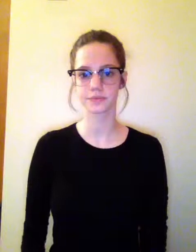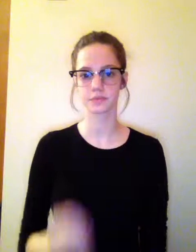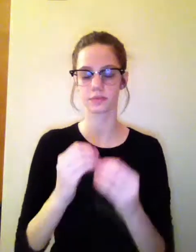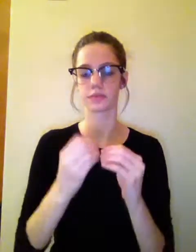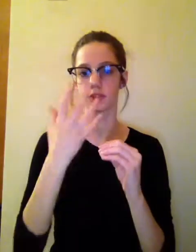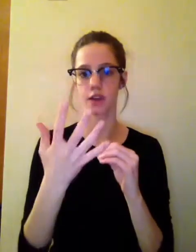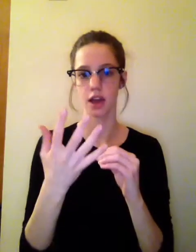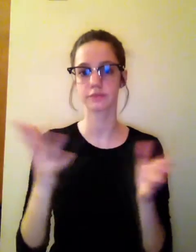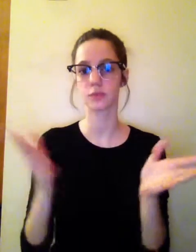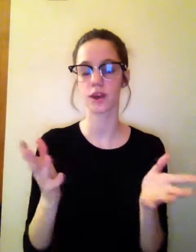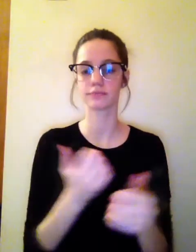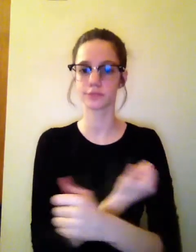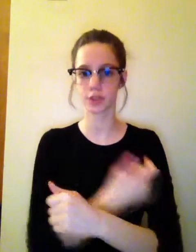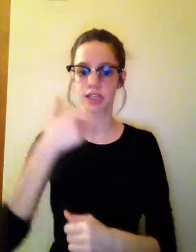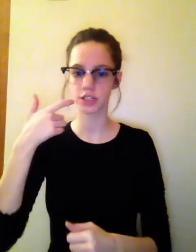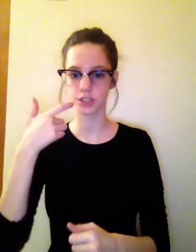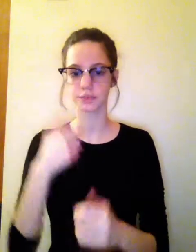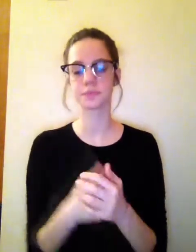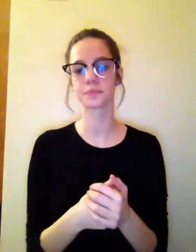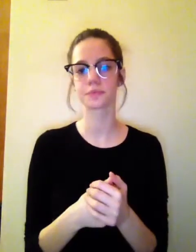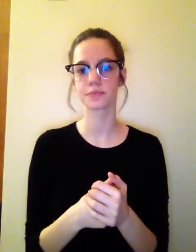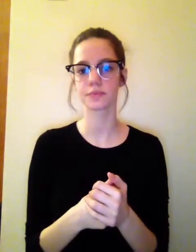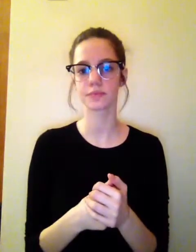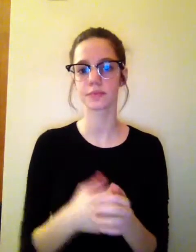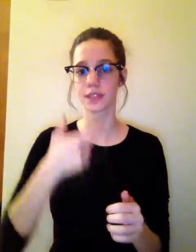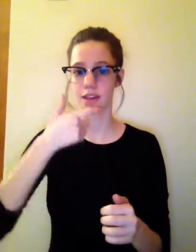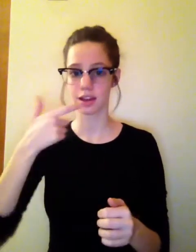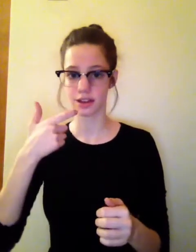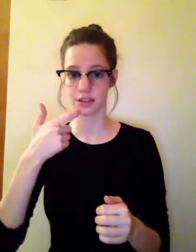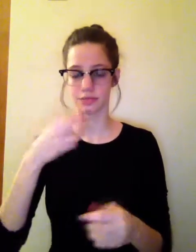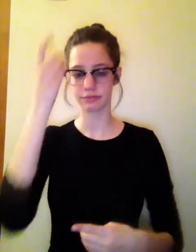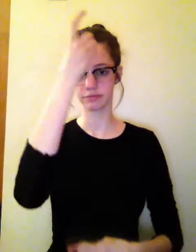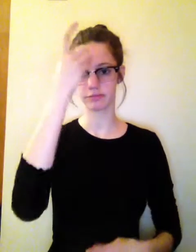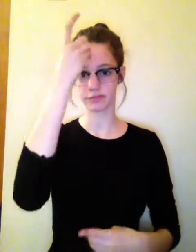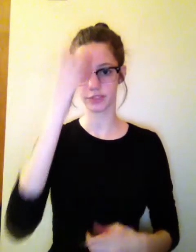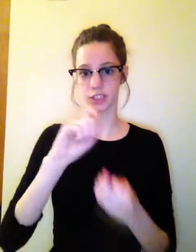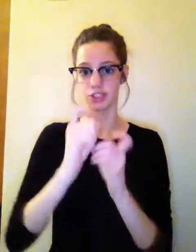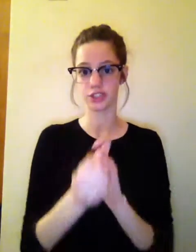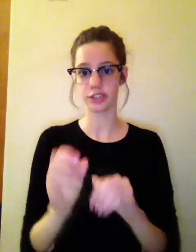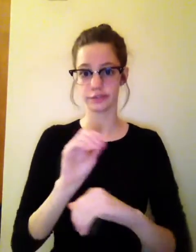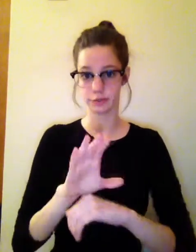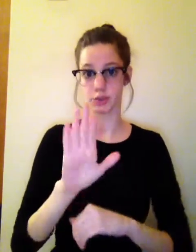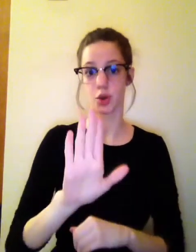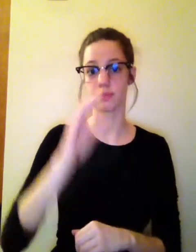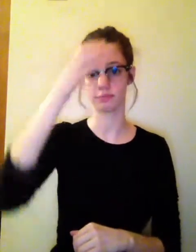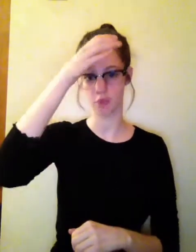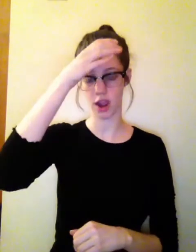5. What is drug addiction? Addiction is a disease that affects your brain and behavior. When